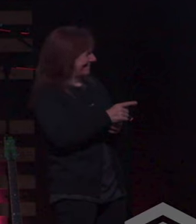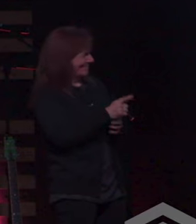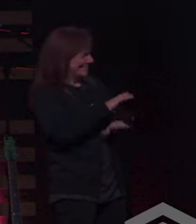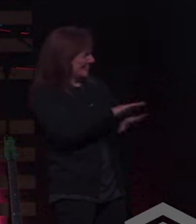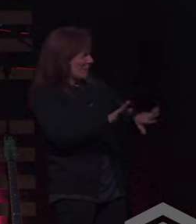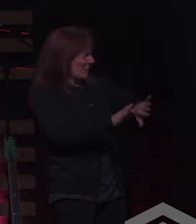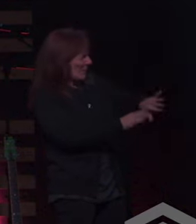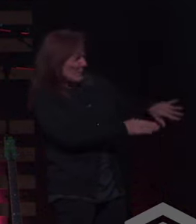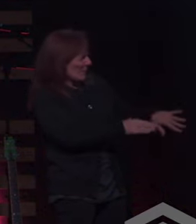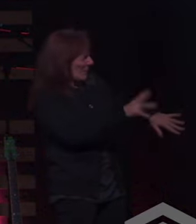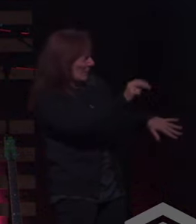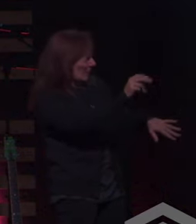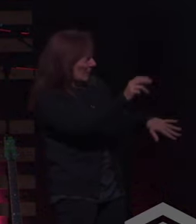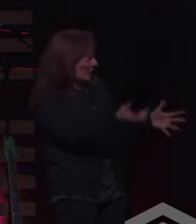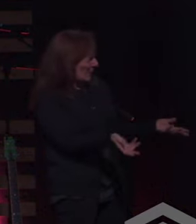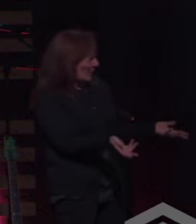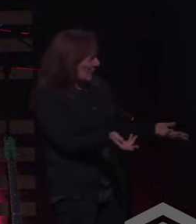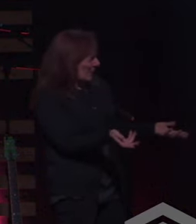rampant in our world.